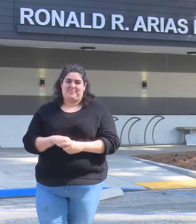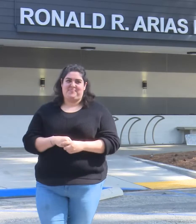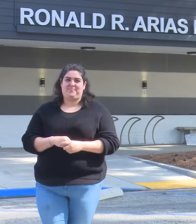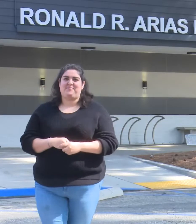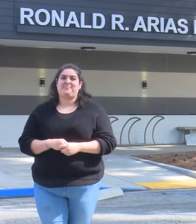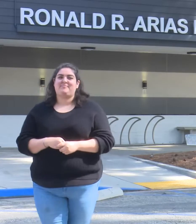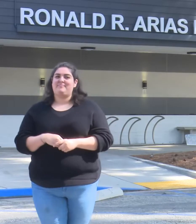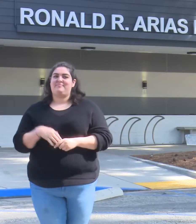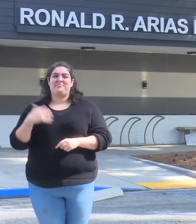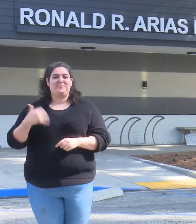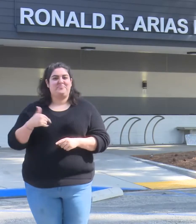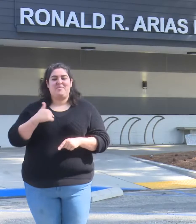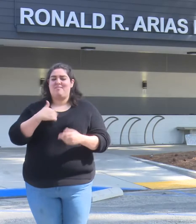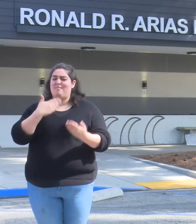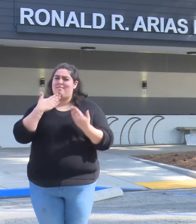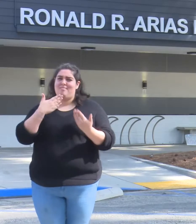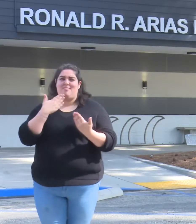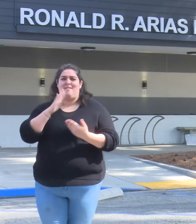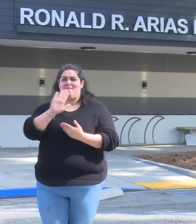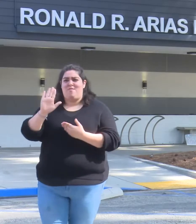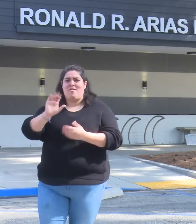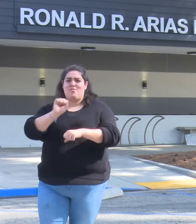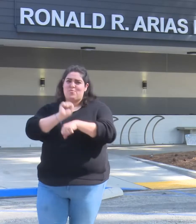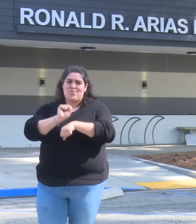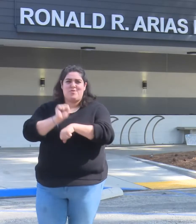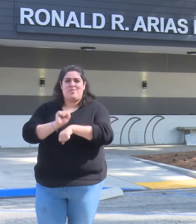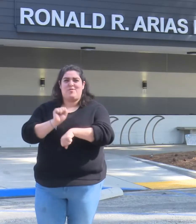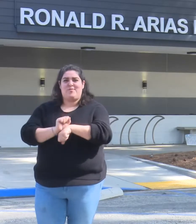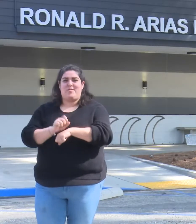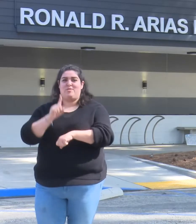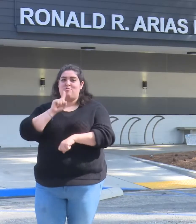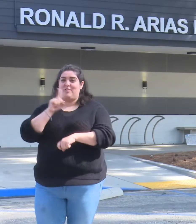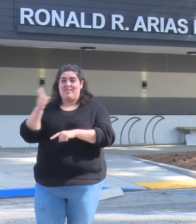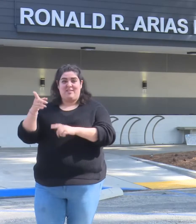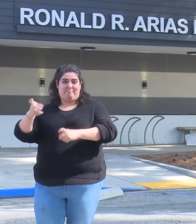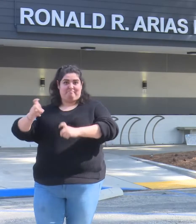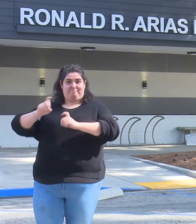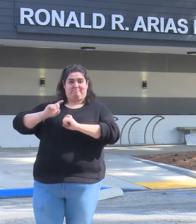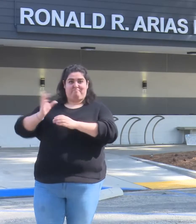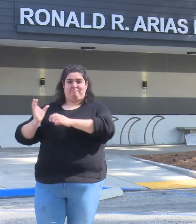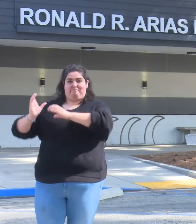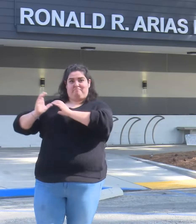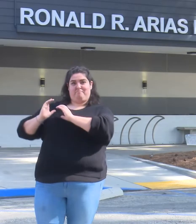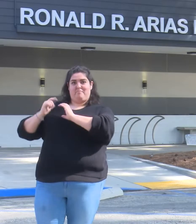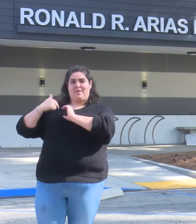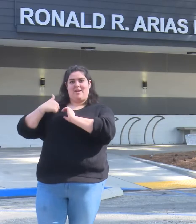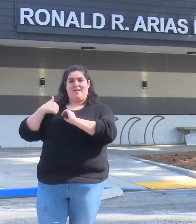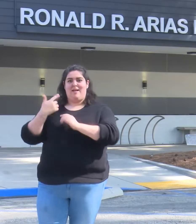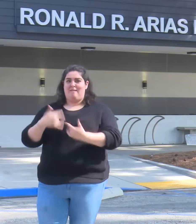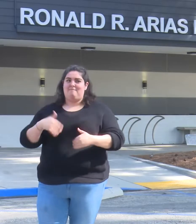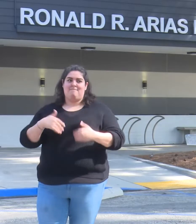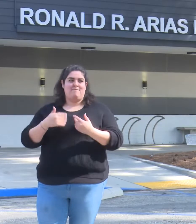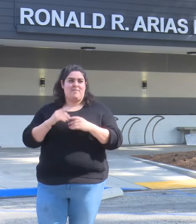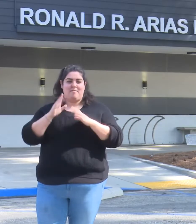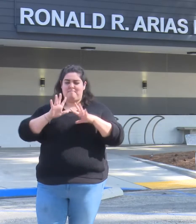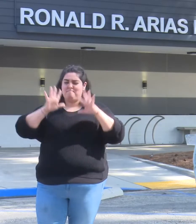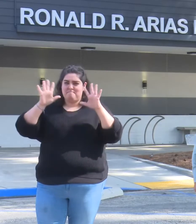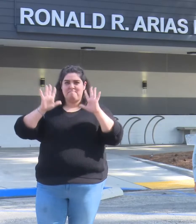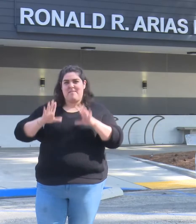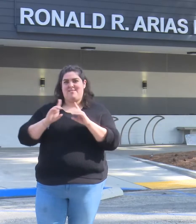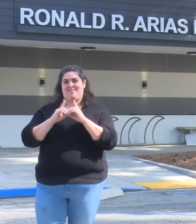I'll tell you that I am thankful for all of his work, because he handed this department off to me, and I inherited a fabulous department, so thank